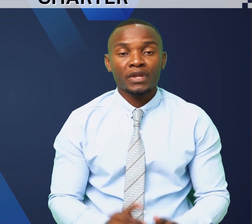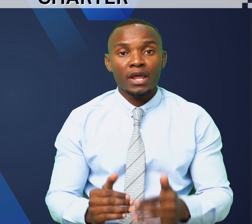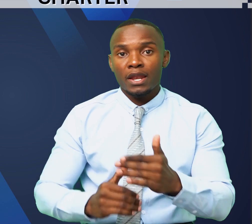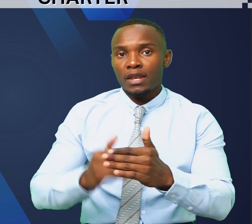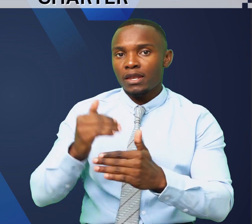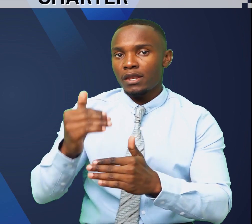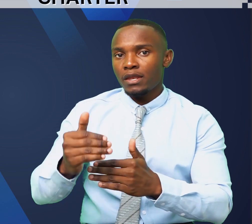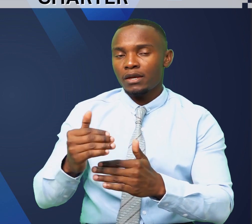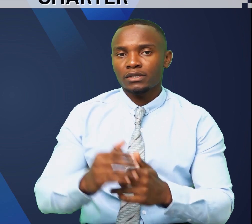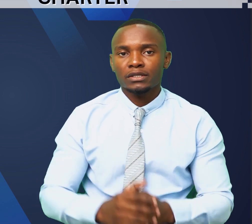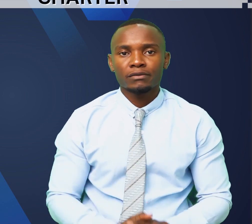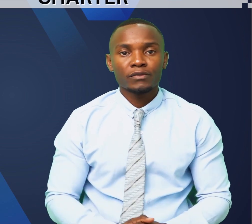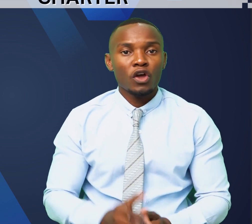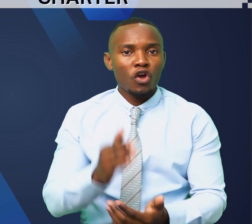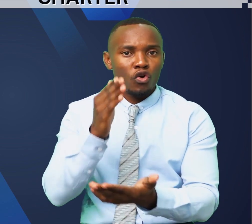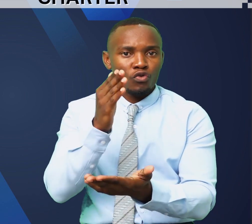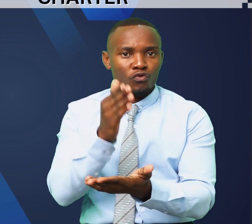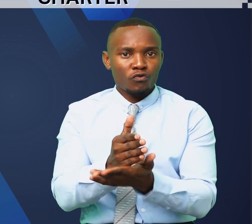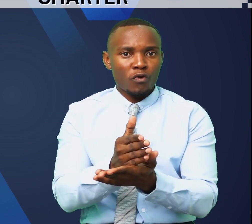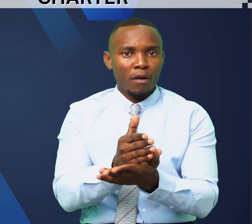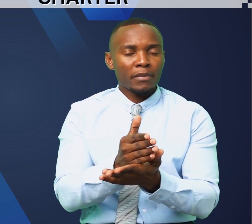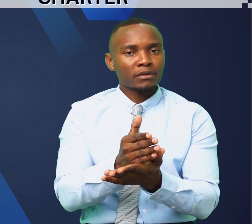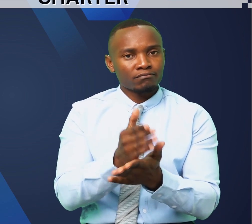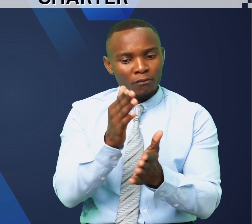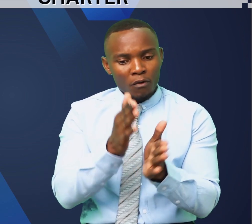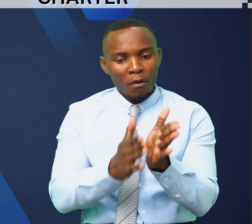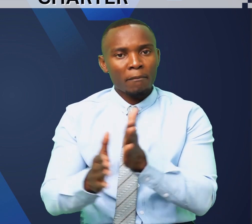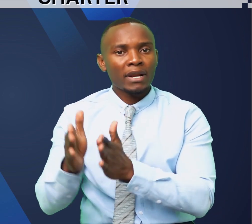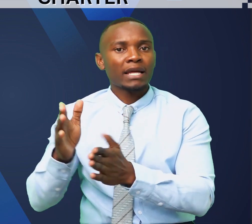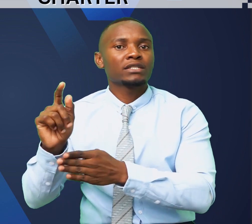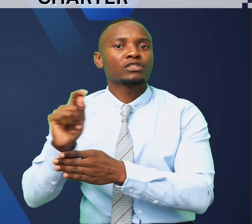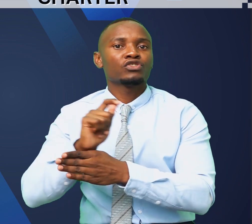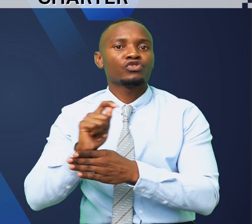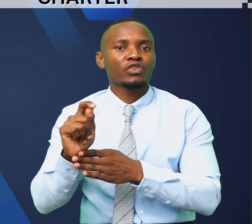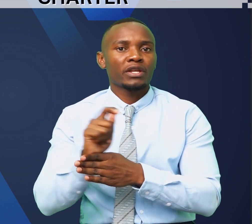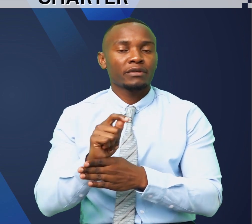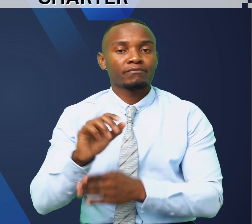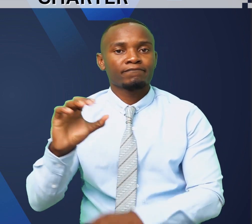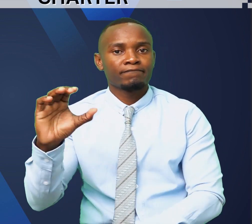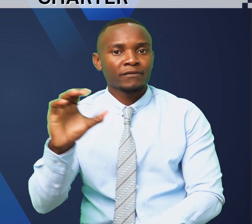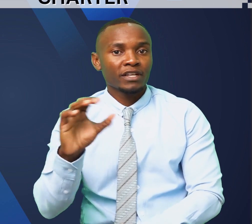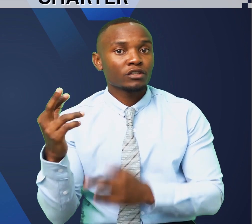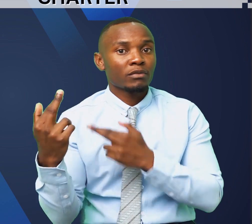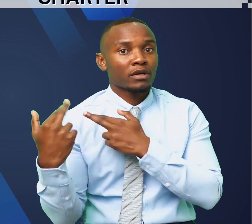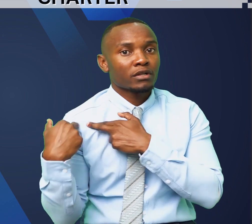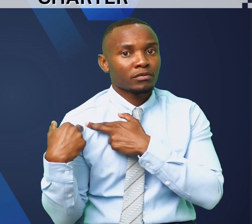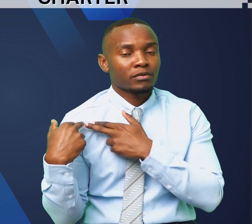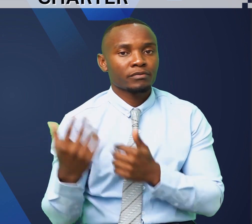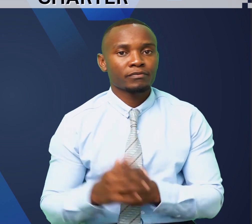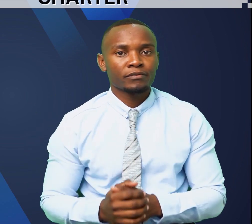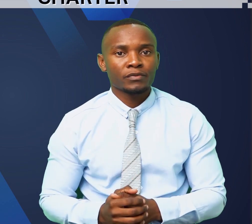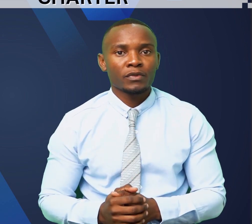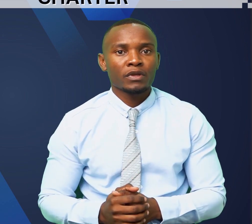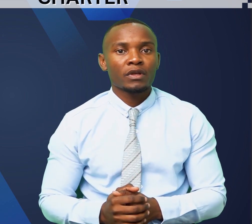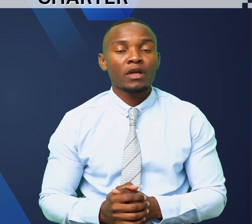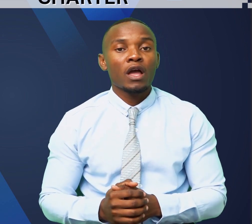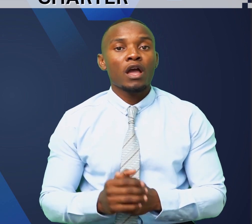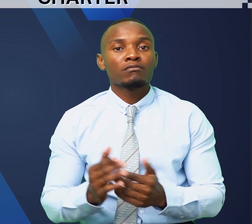Service rendered, confirmation of scheduled training. Customer obligation, committal